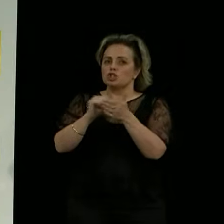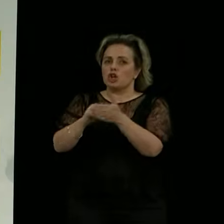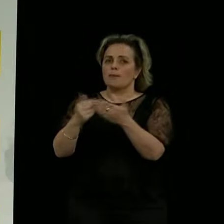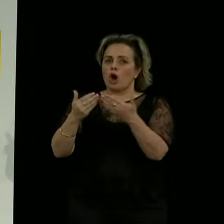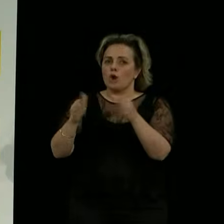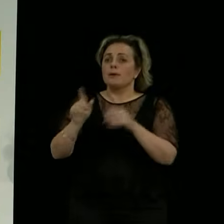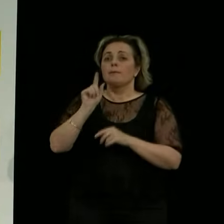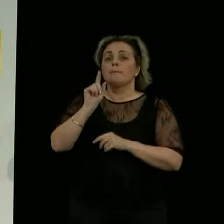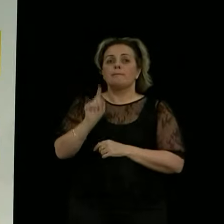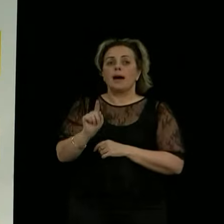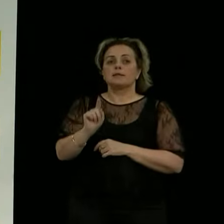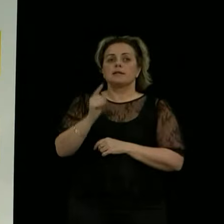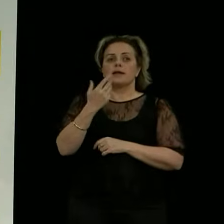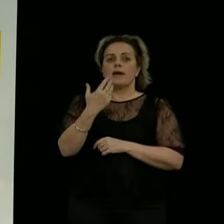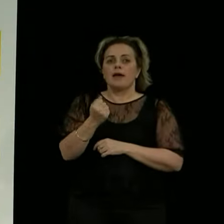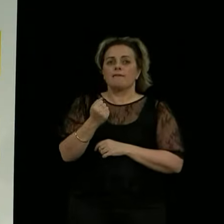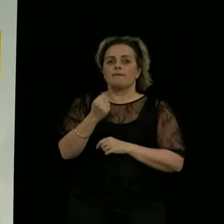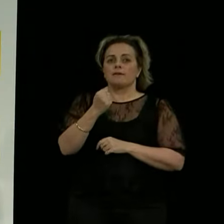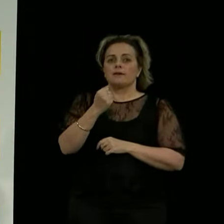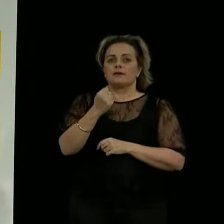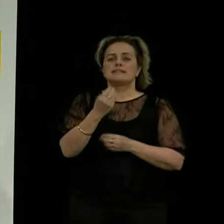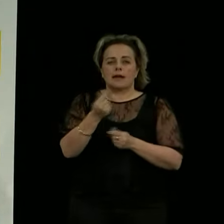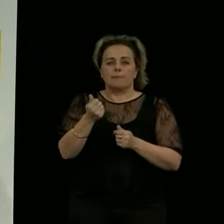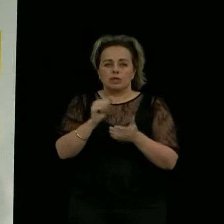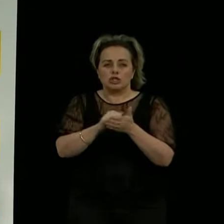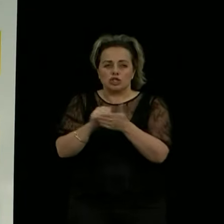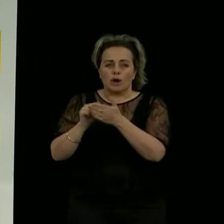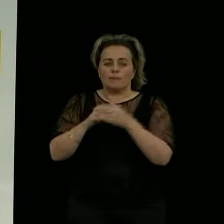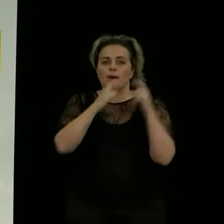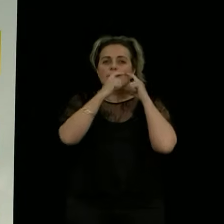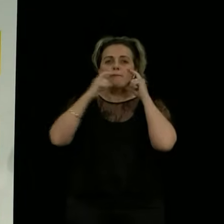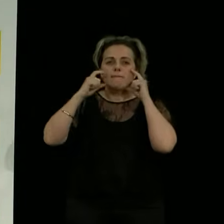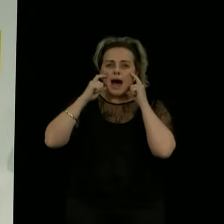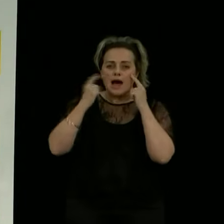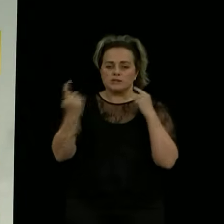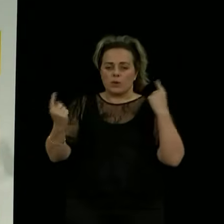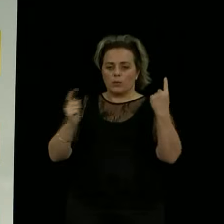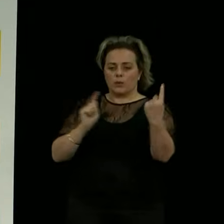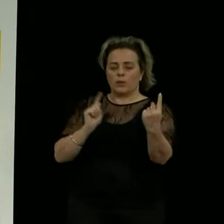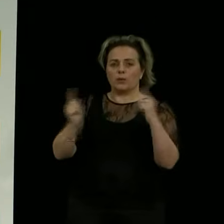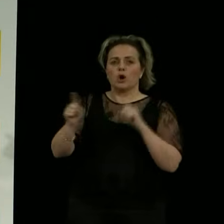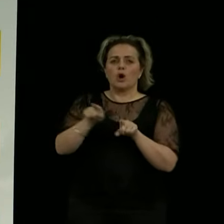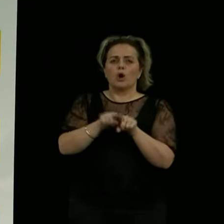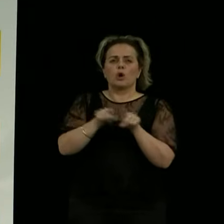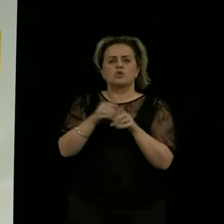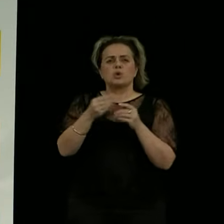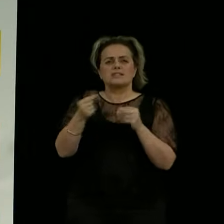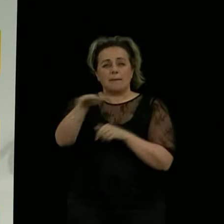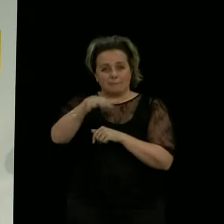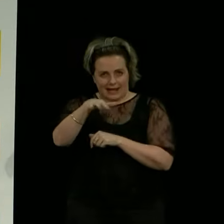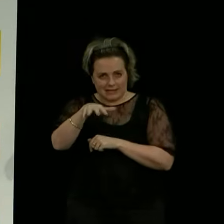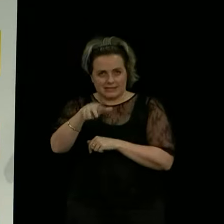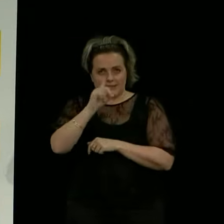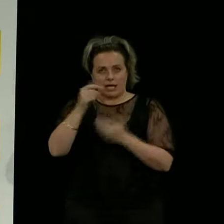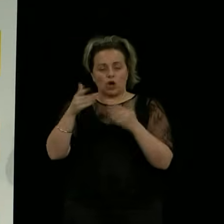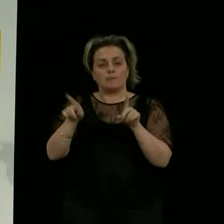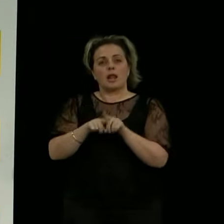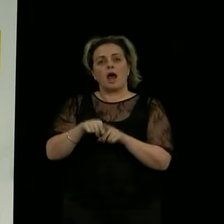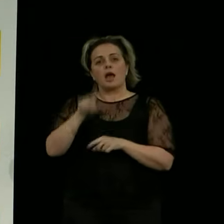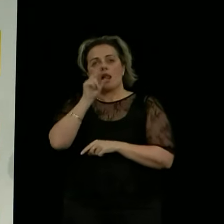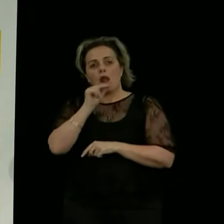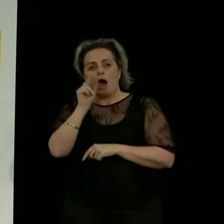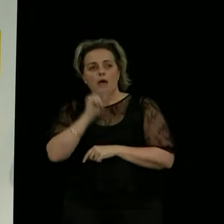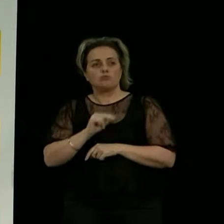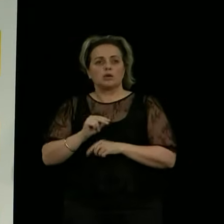wear face masks and keep up physical distancing. Public facilities will be able to open again. That means places like libraries,